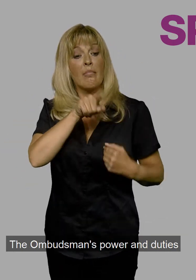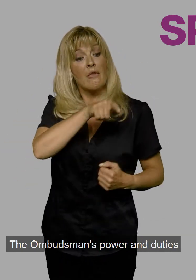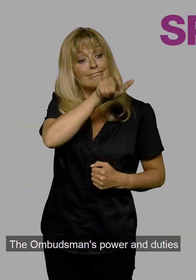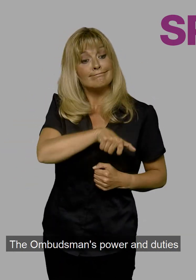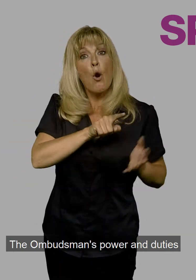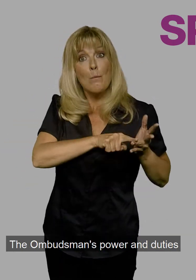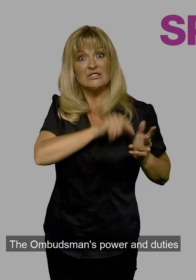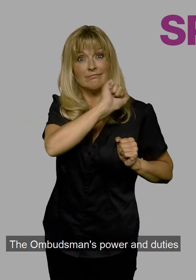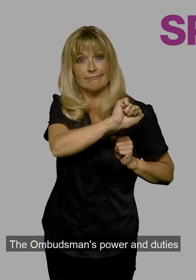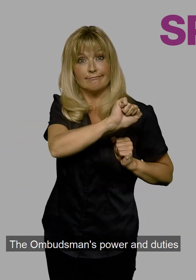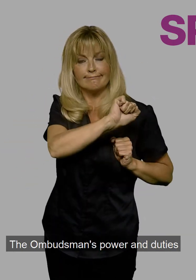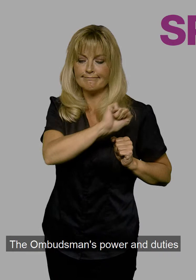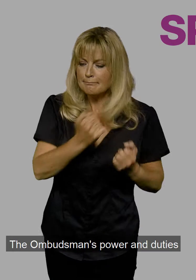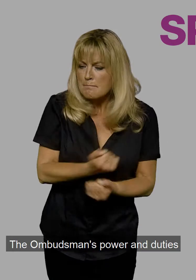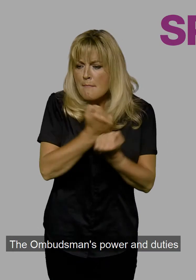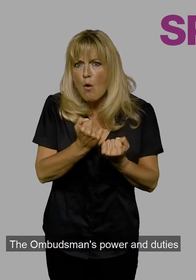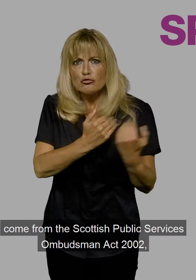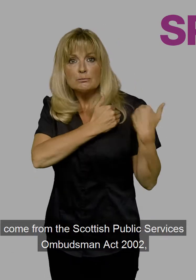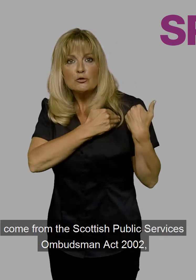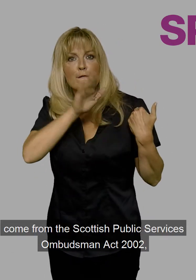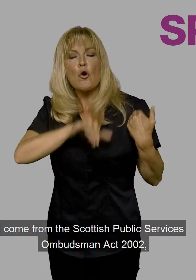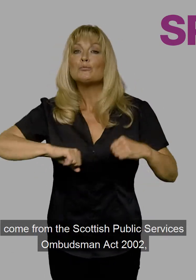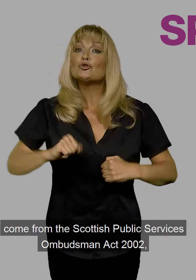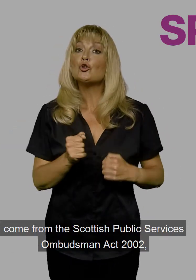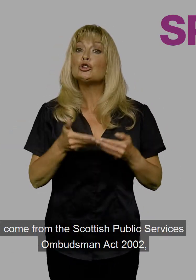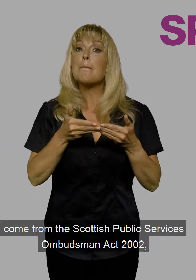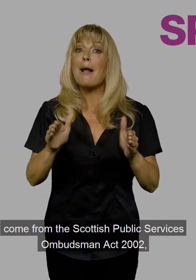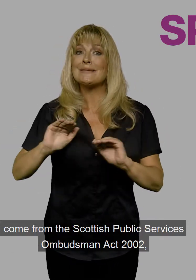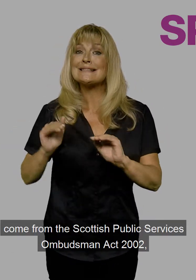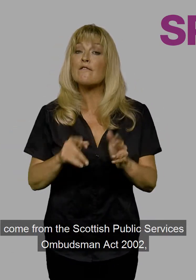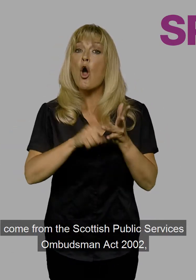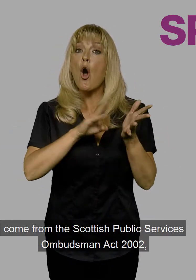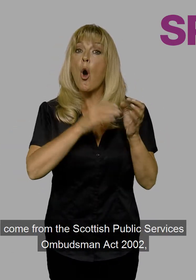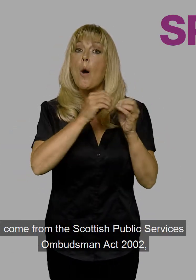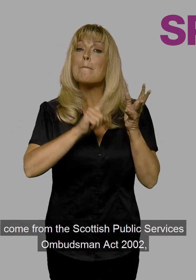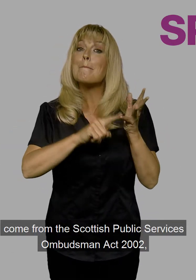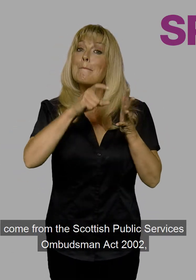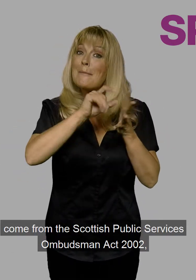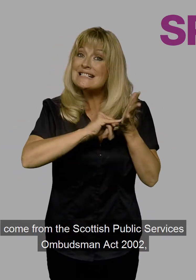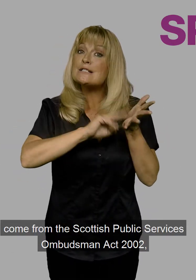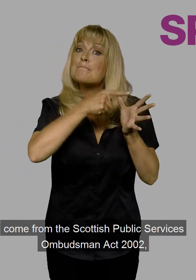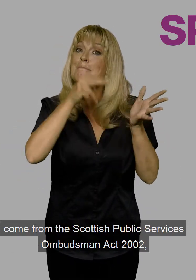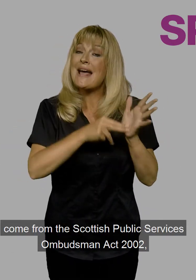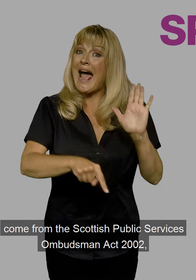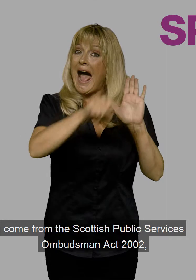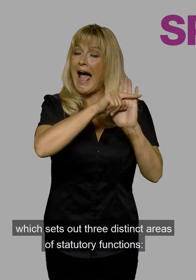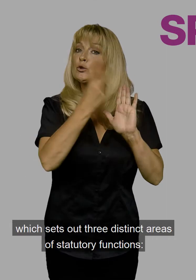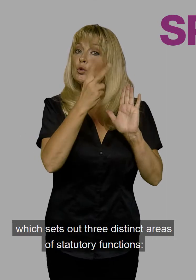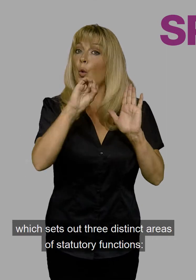The Ombudsman's power and duties come from the Scottish Public Services Ombudsman Act 2002, which sets